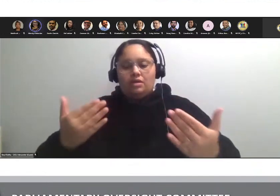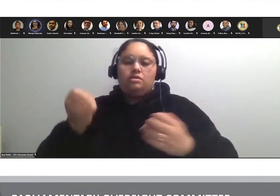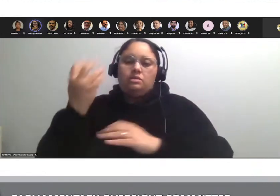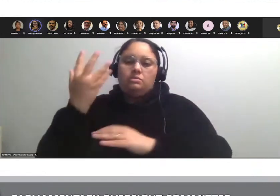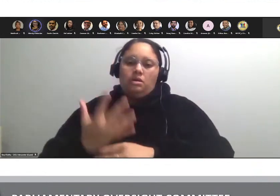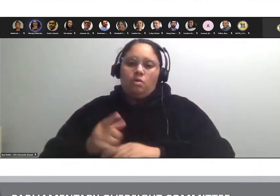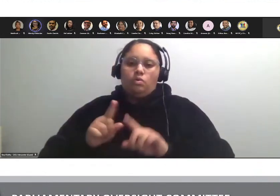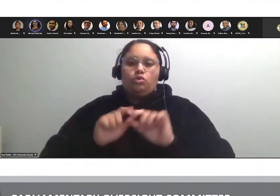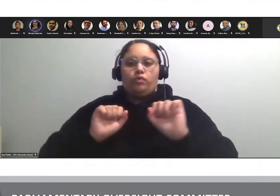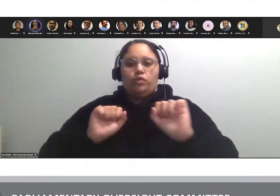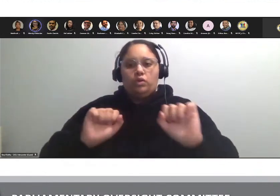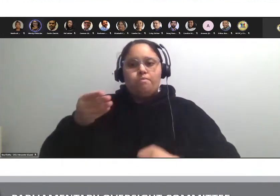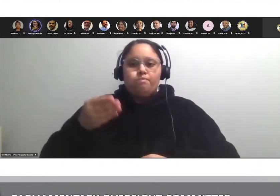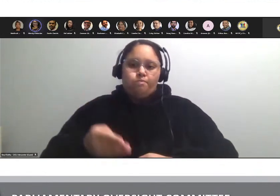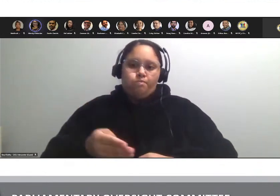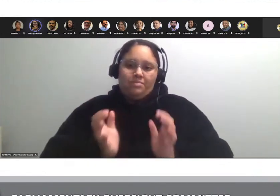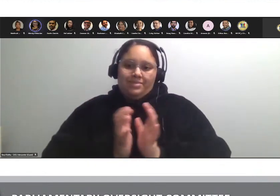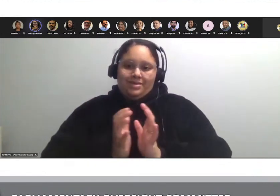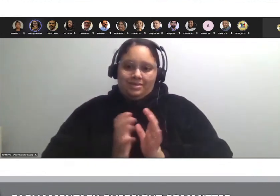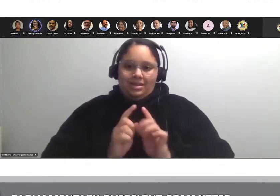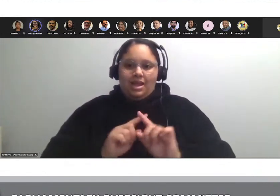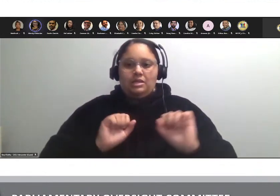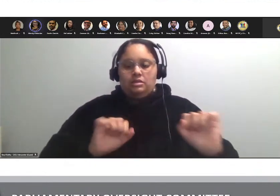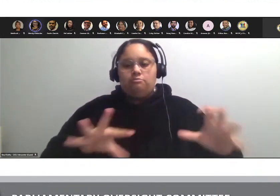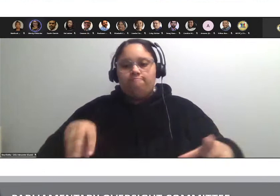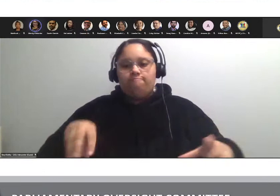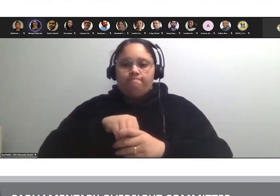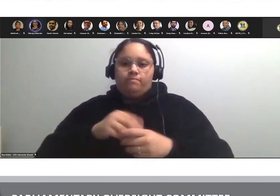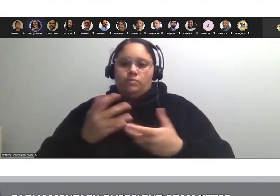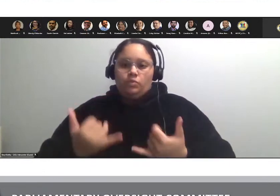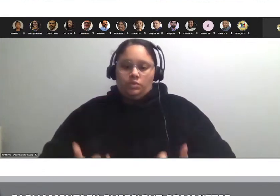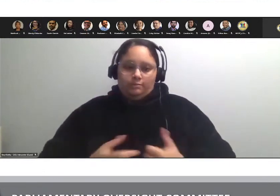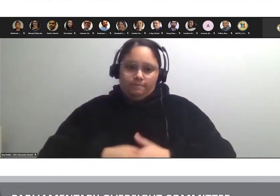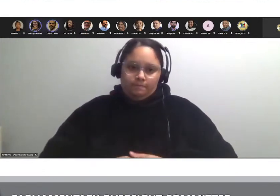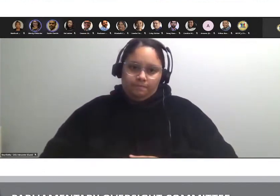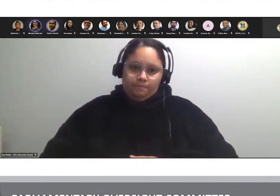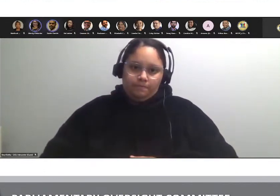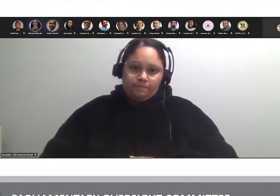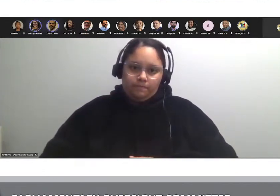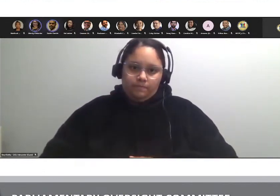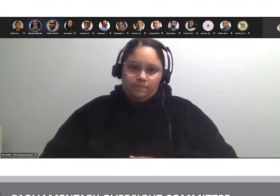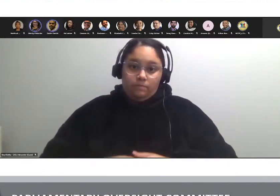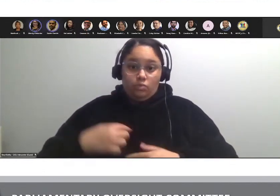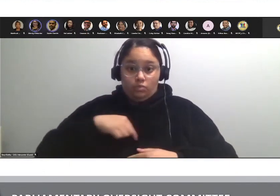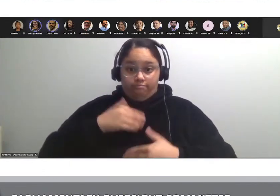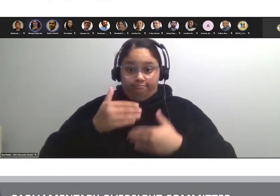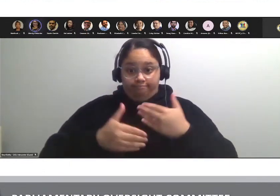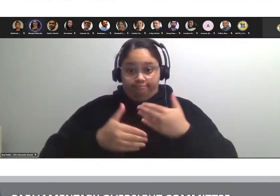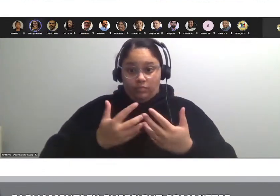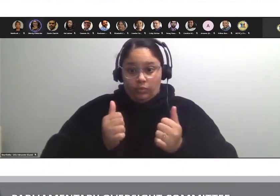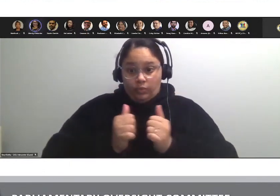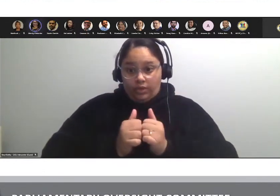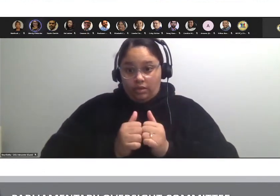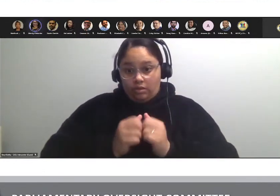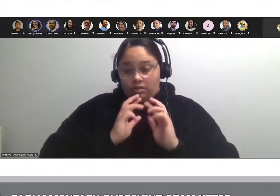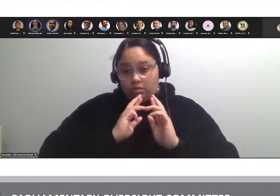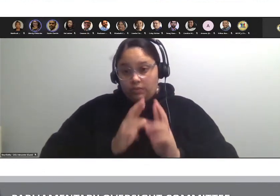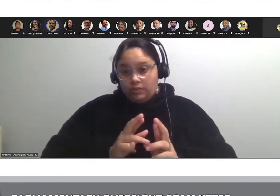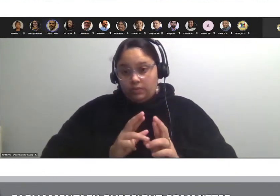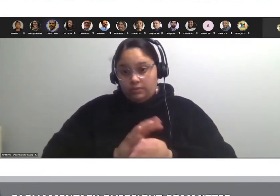also for his presence and his inputs this morning. Can we proceed with the